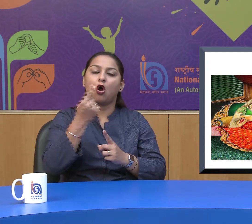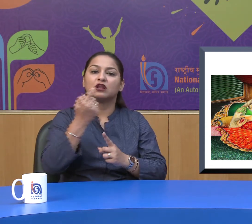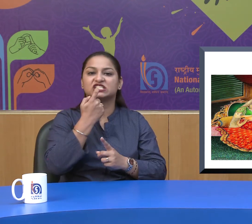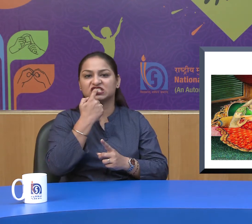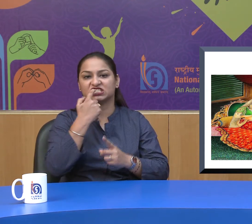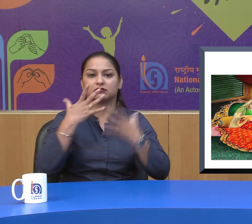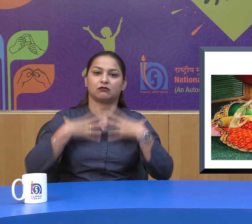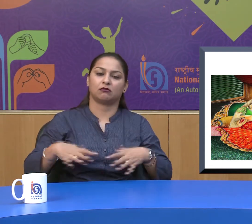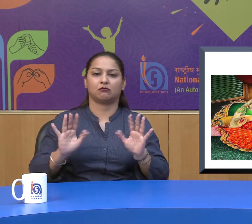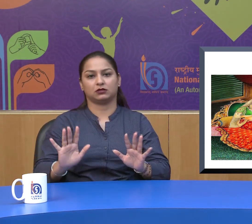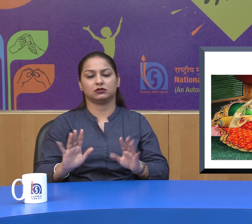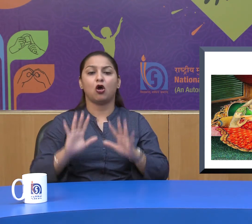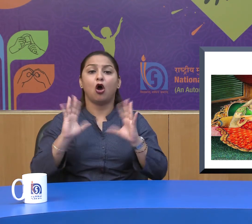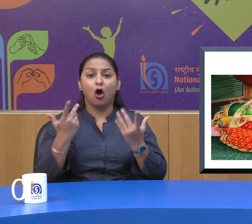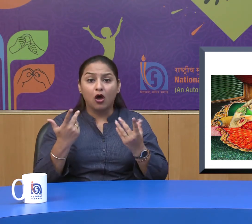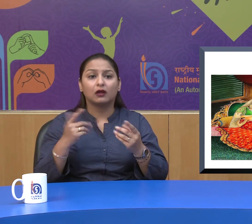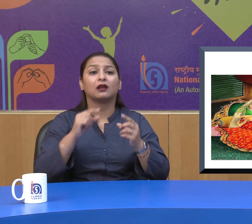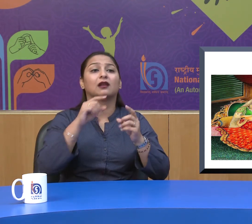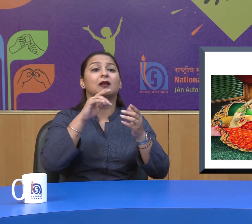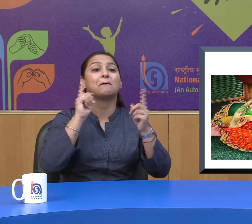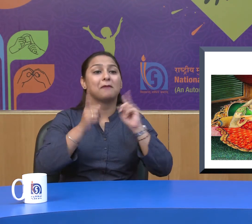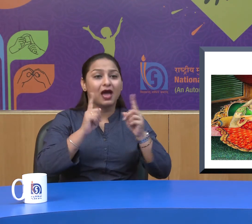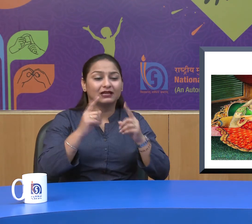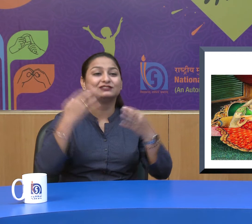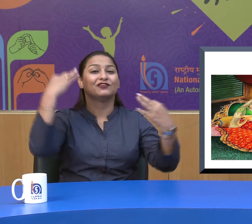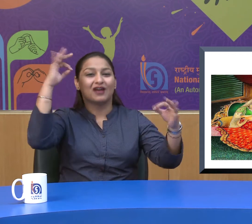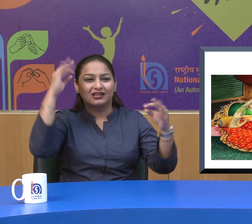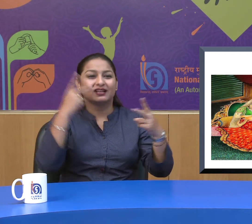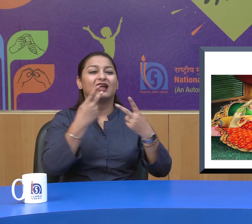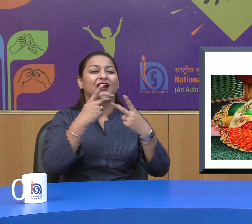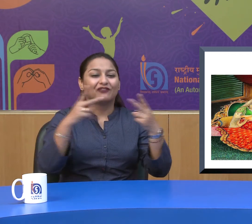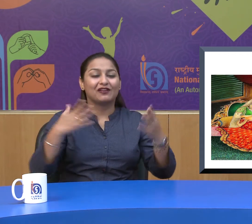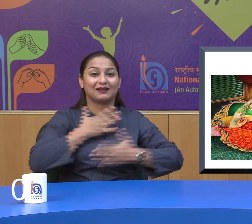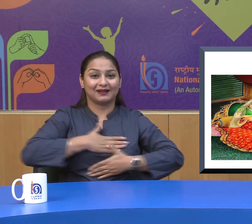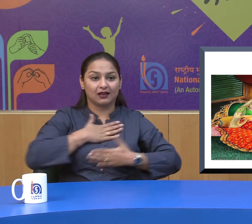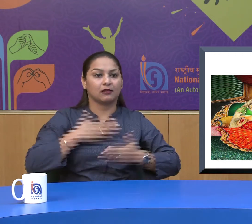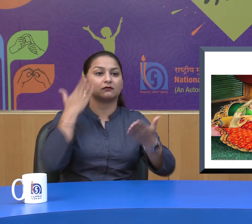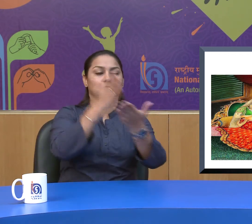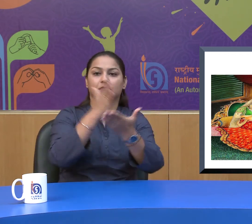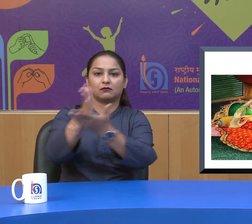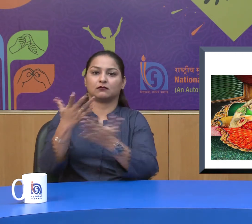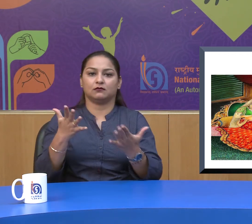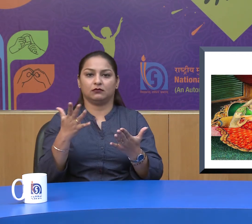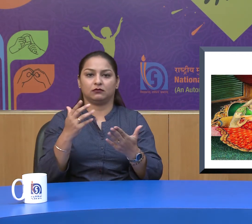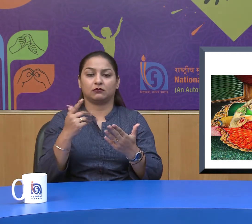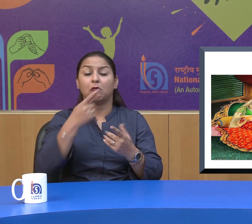or attend marriages since their presence was considered